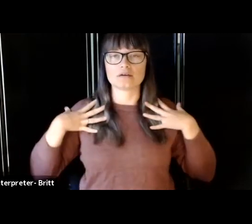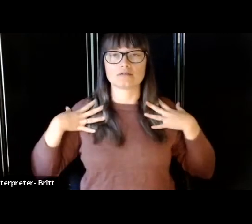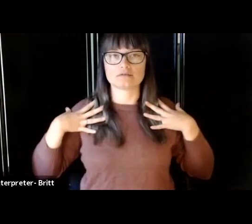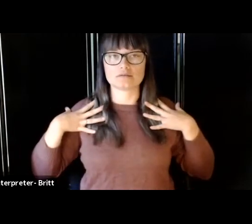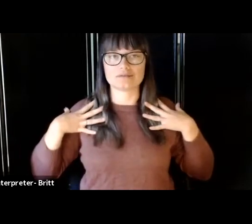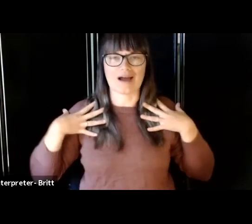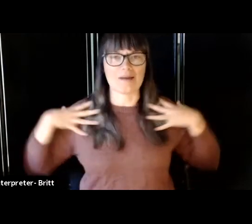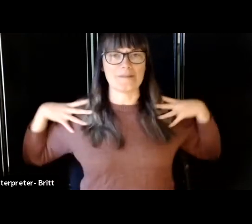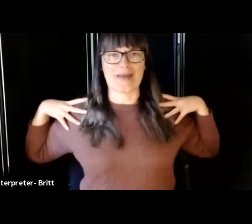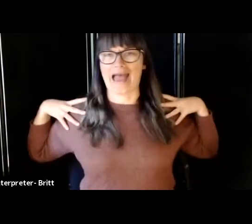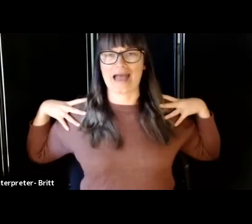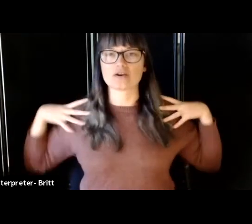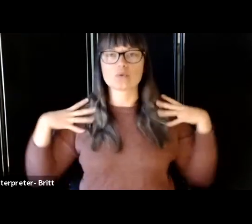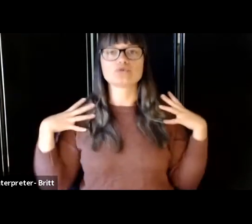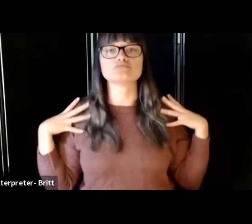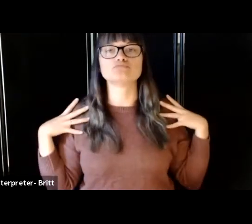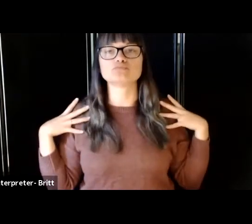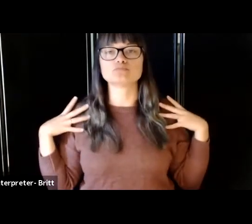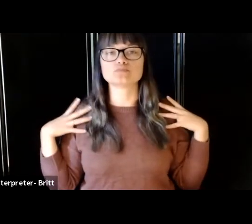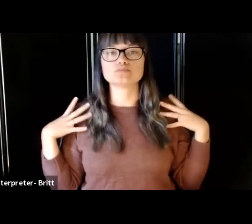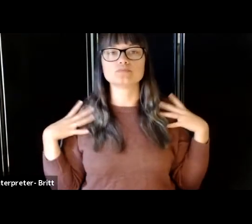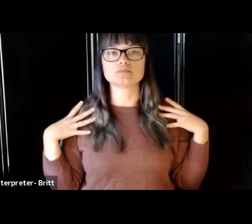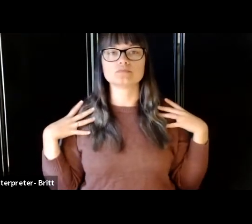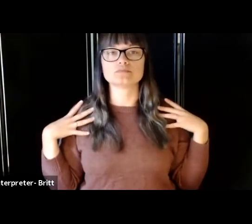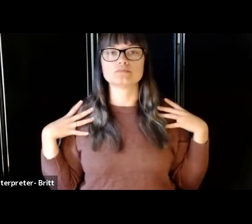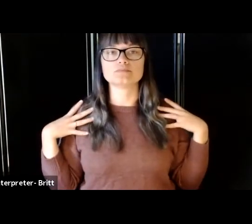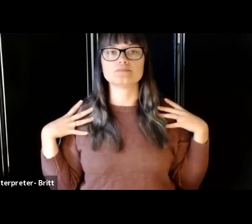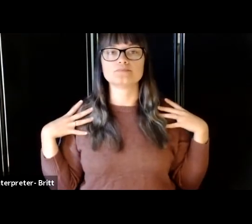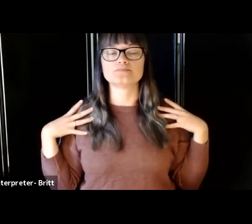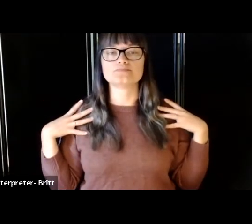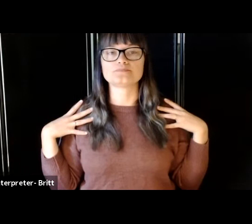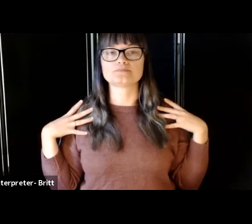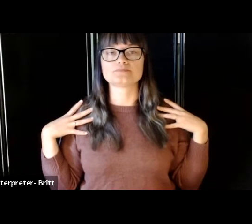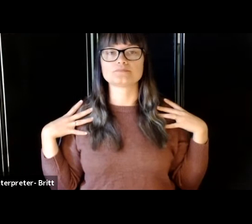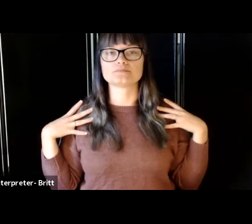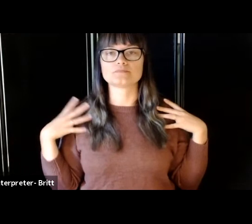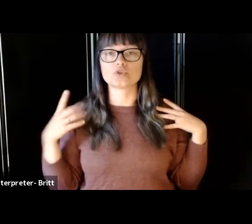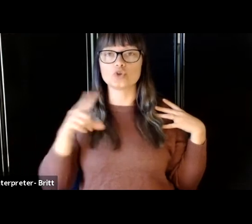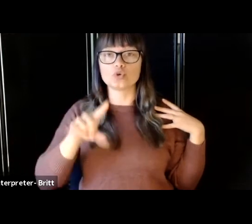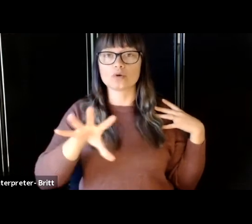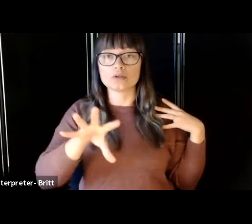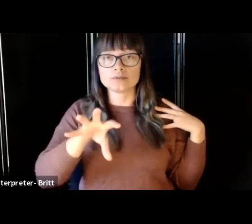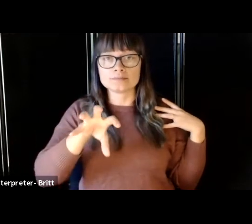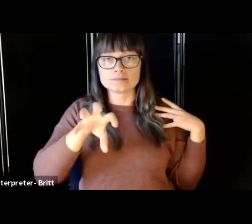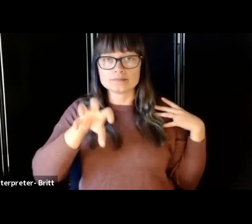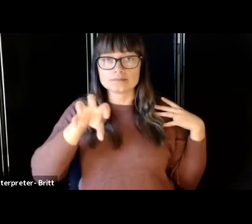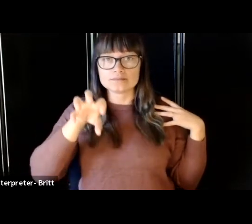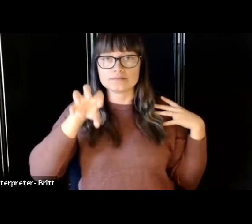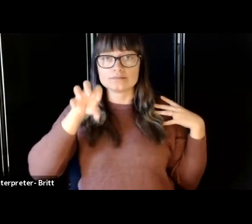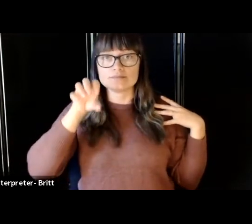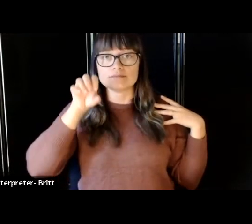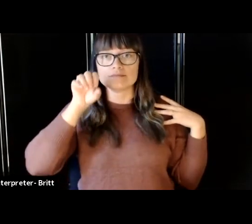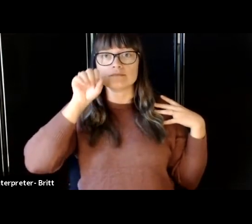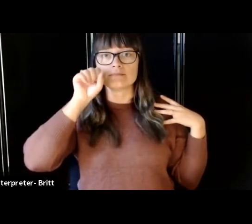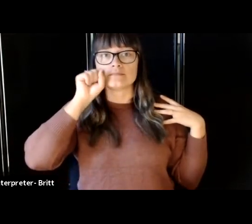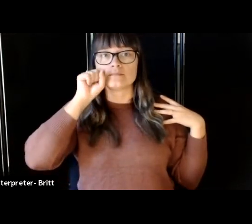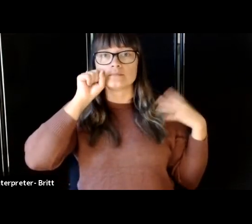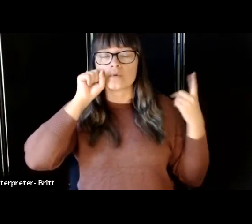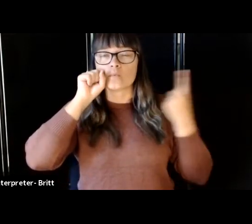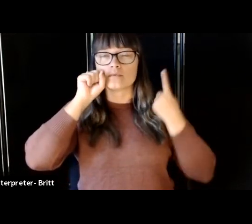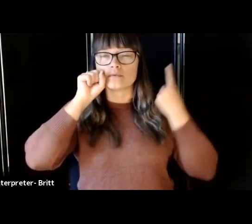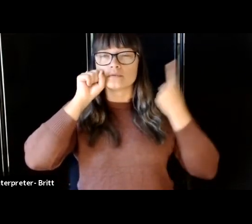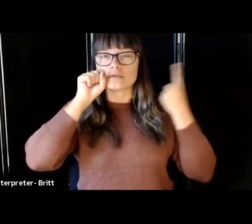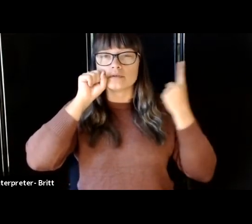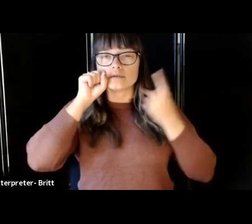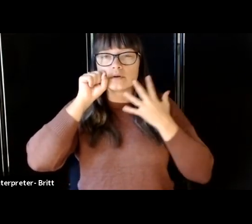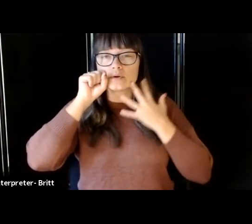too far, but keep an upright posture. And when you inhale, you're going to think about allowing the breath to come